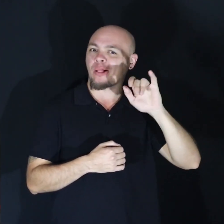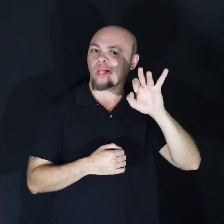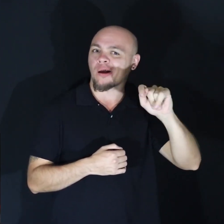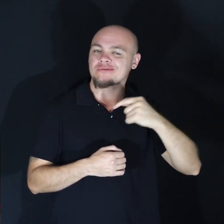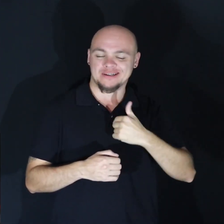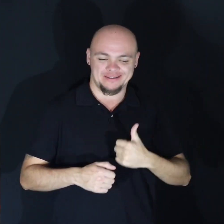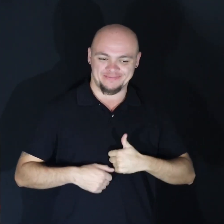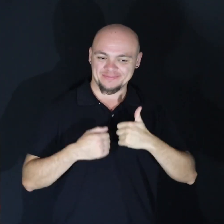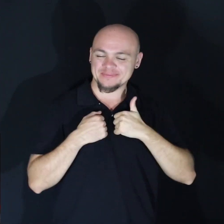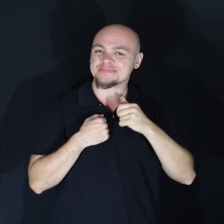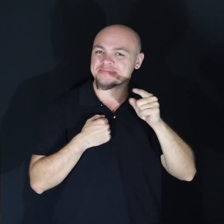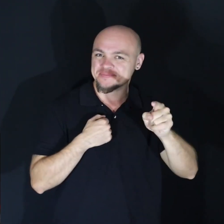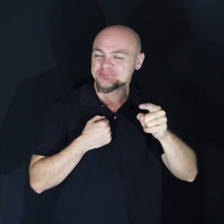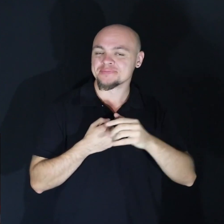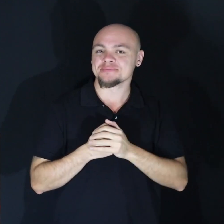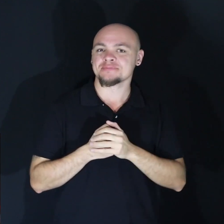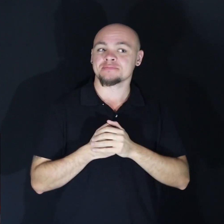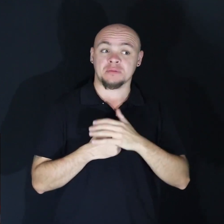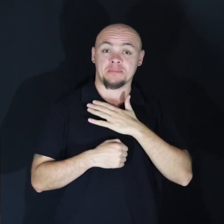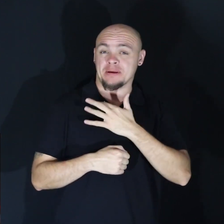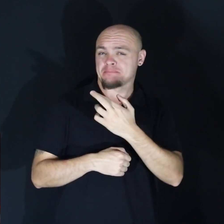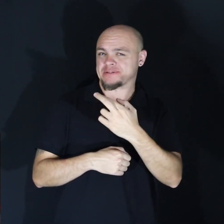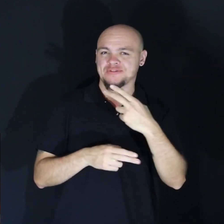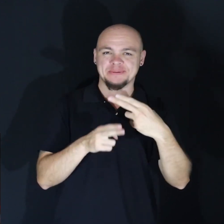There I met my best friend, Christopher.